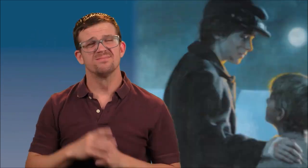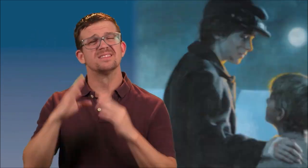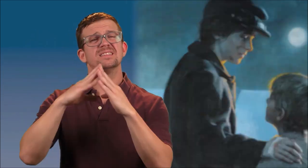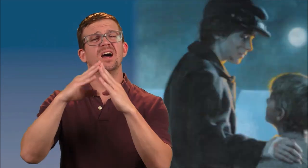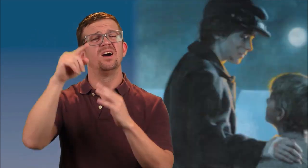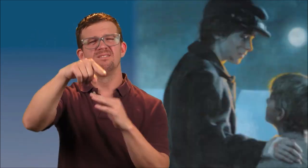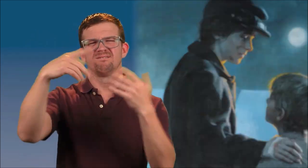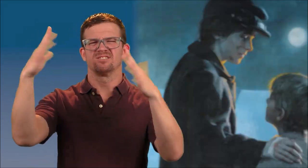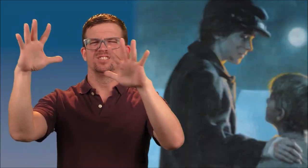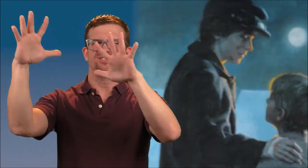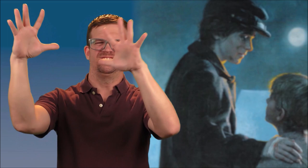reported.